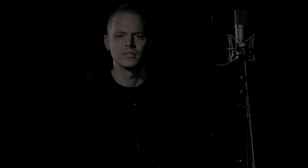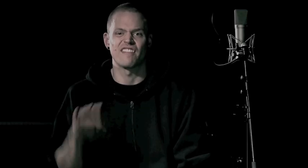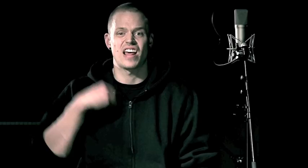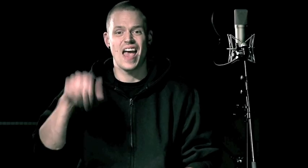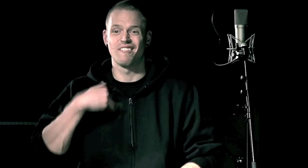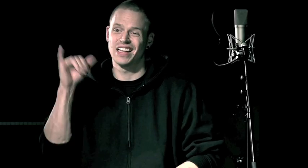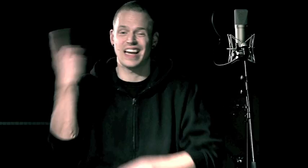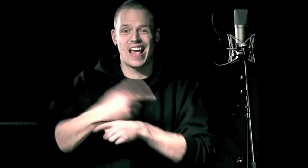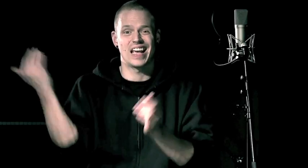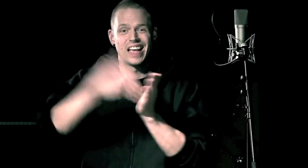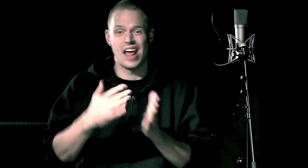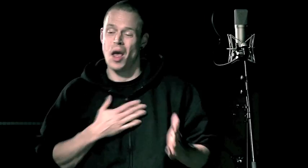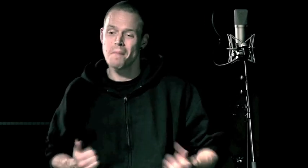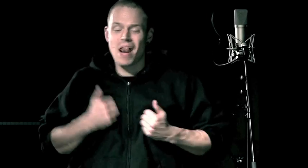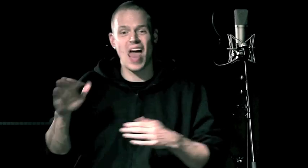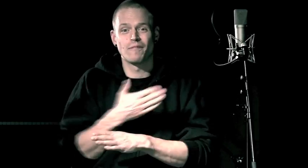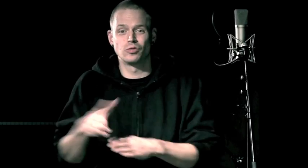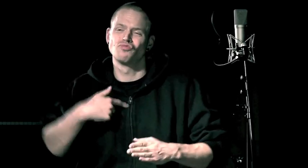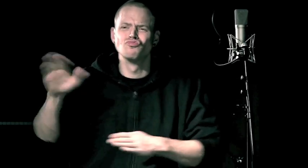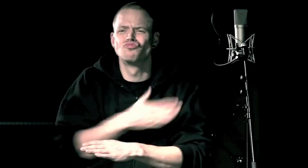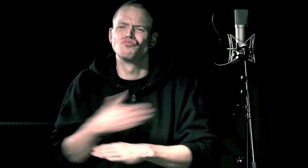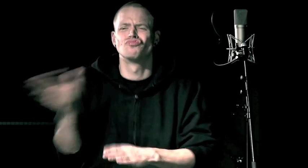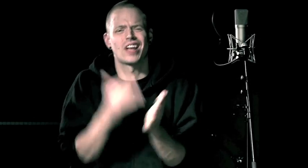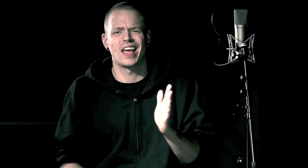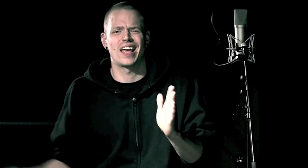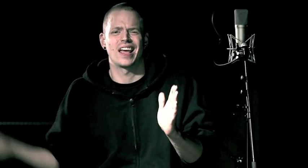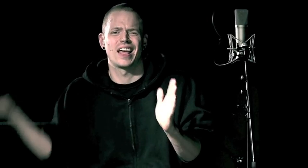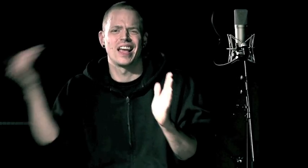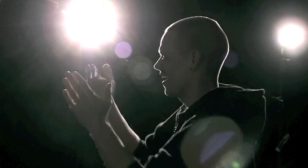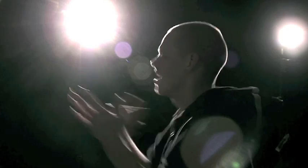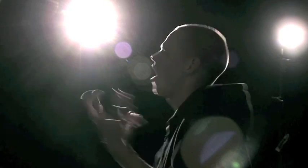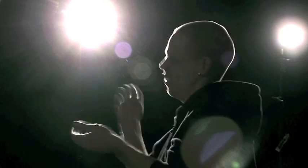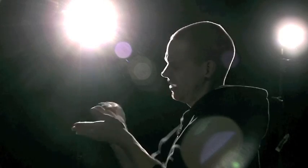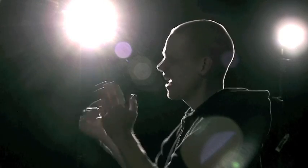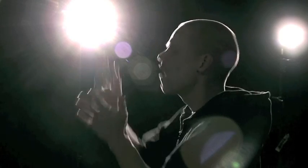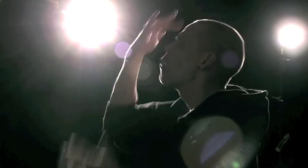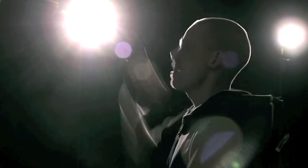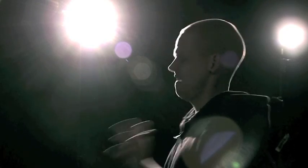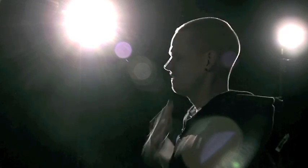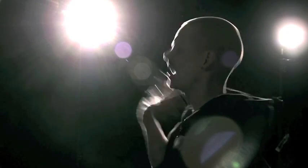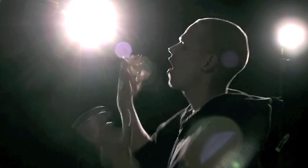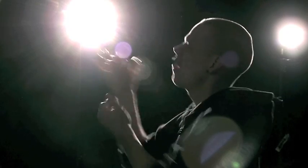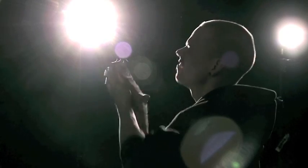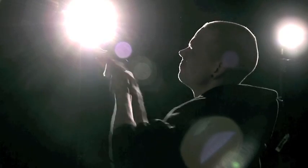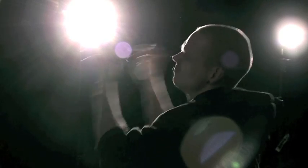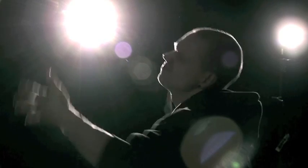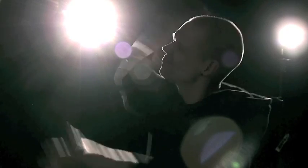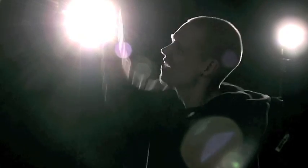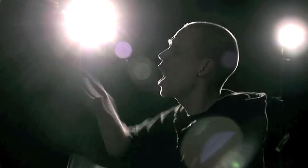If I could only take that day back, replay it like a song in my life soundtrack, I would rewrite it so I could erase what I feel now.